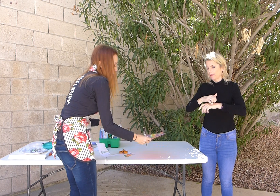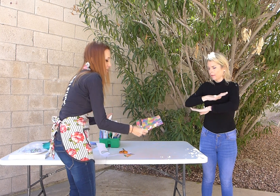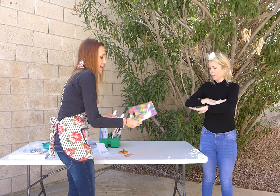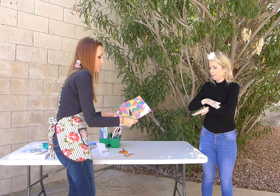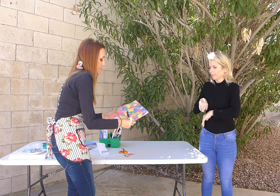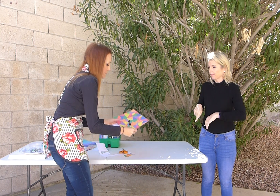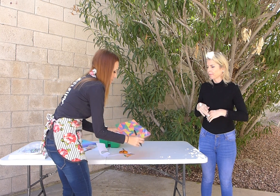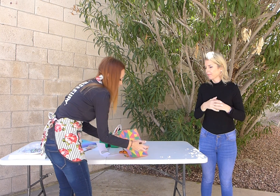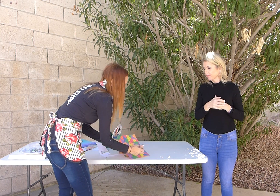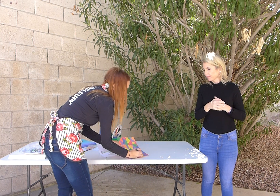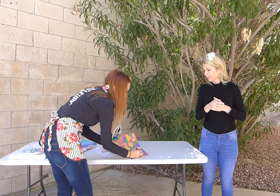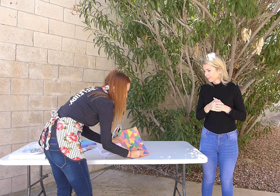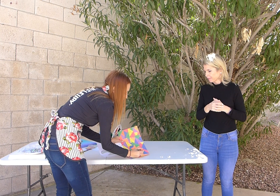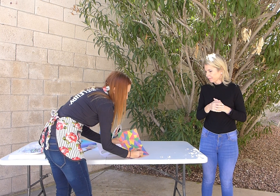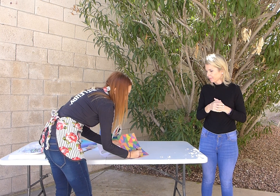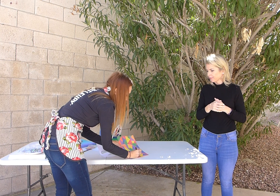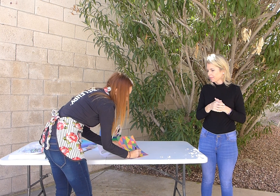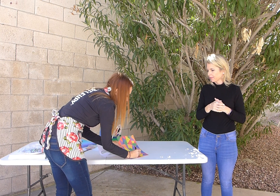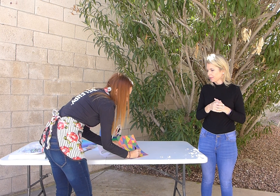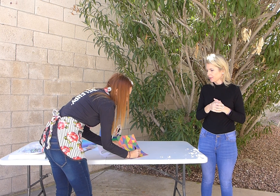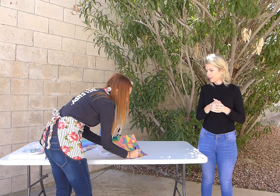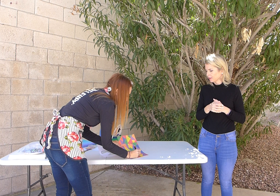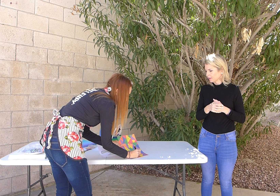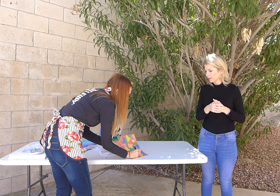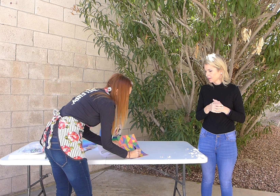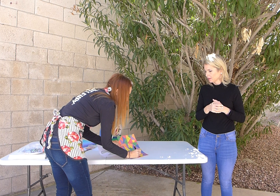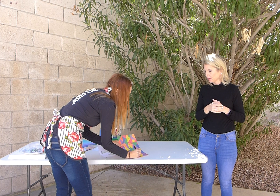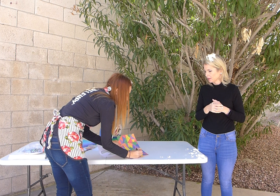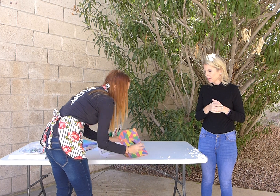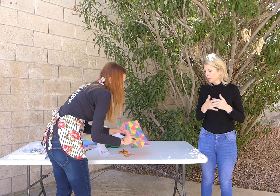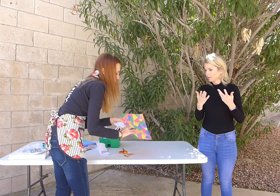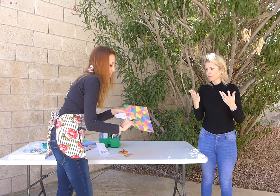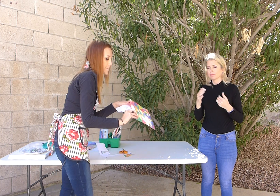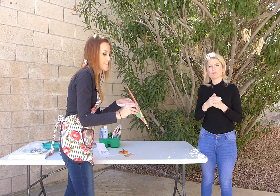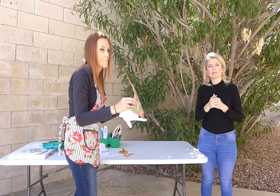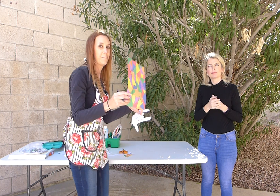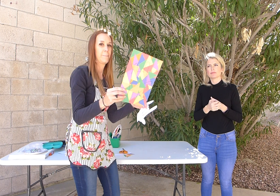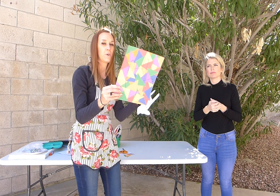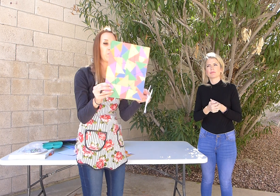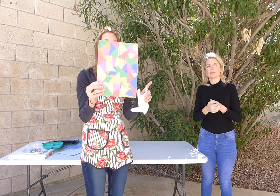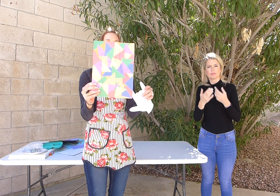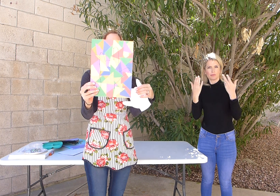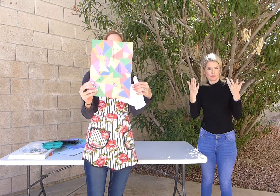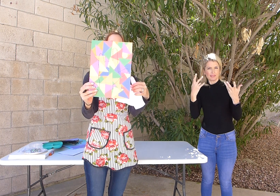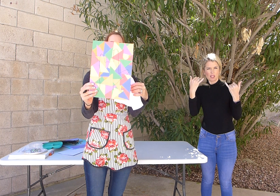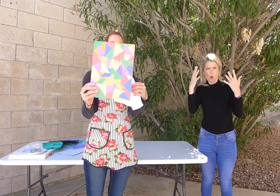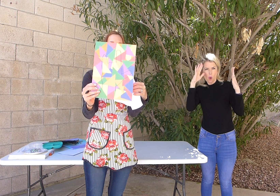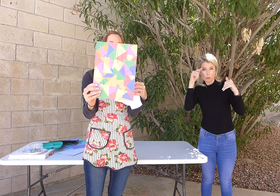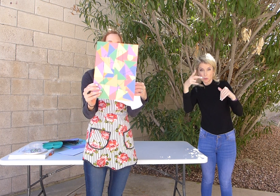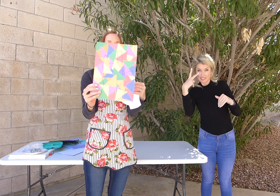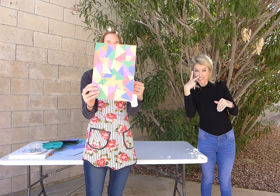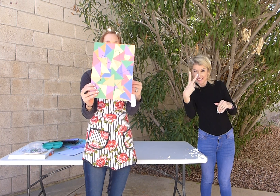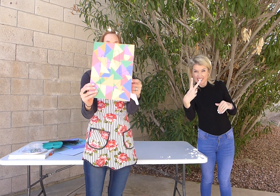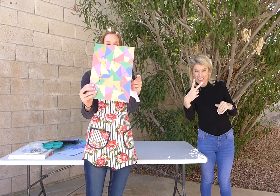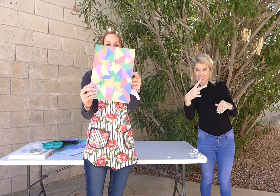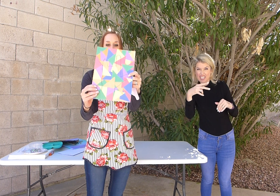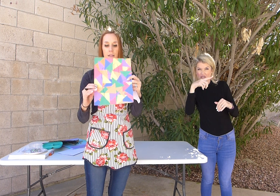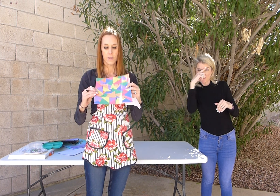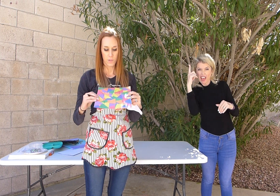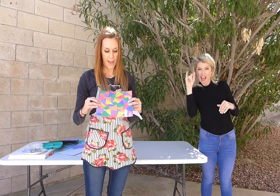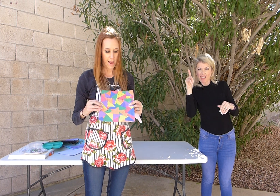so I'm going to lift it up, and I can see, there we go. Hopefully you can see where that